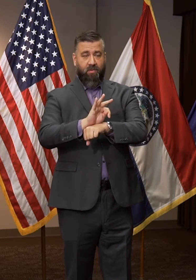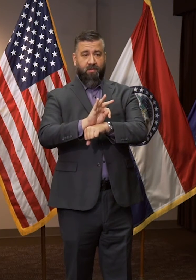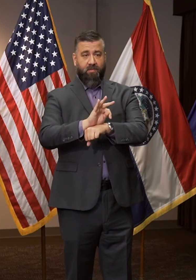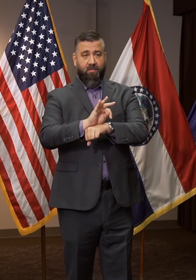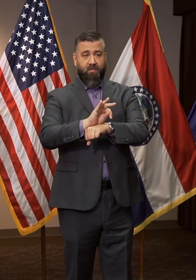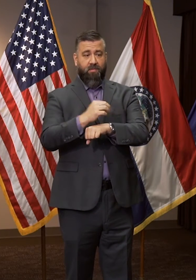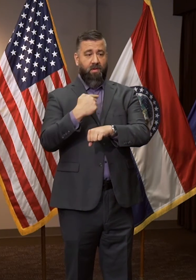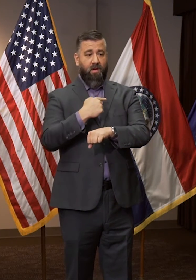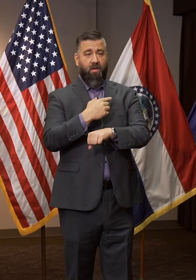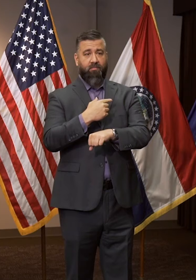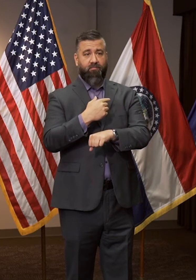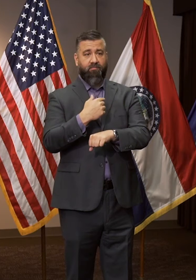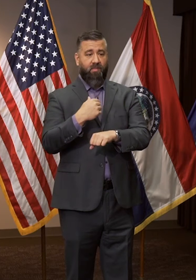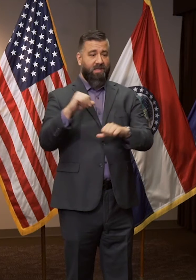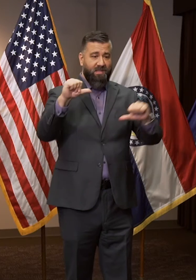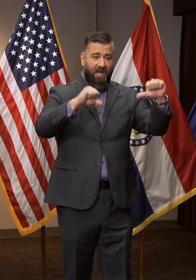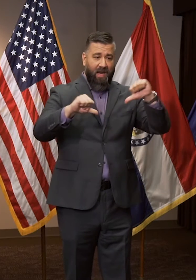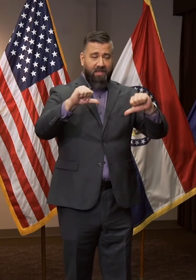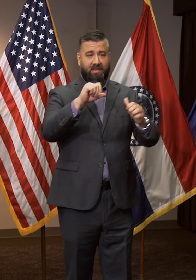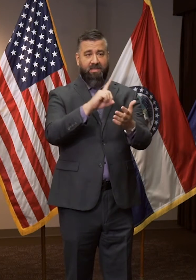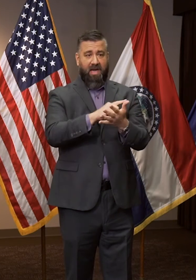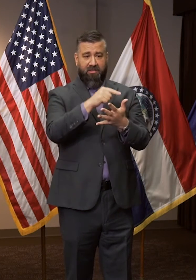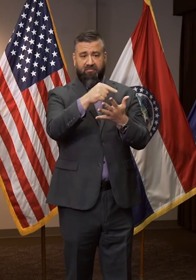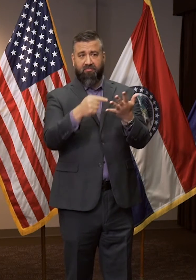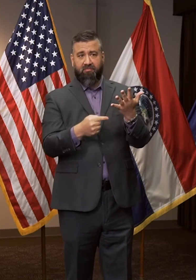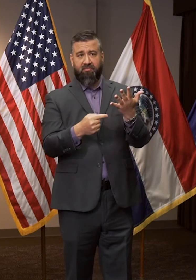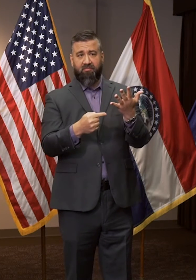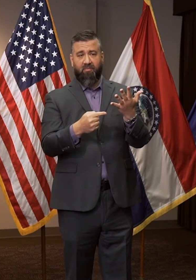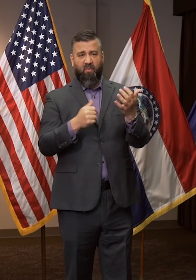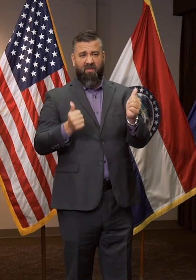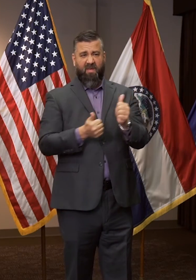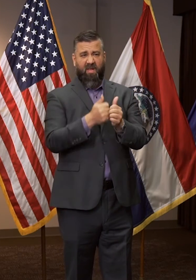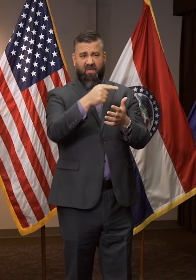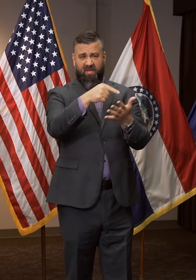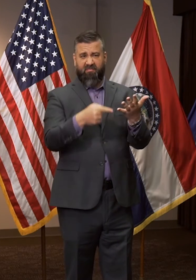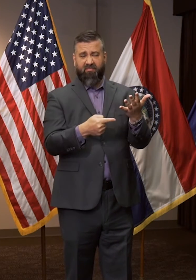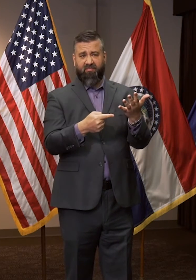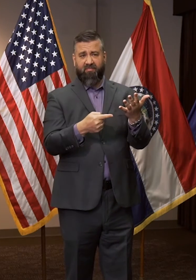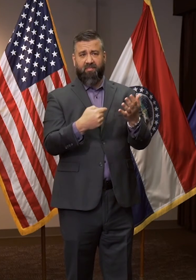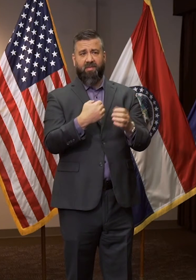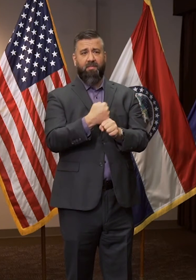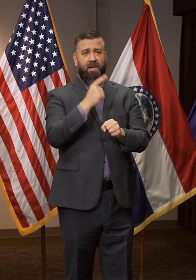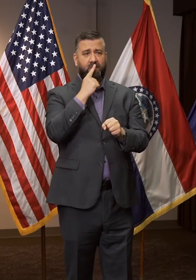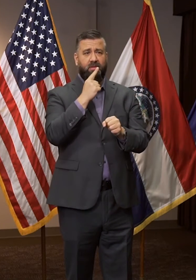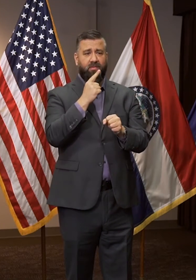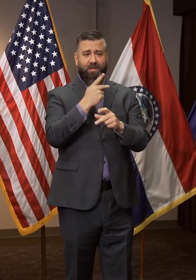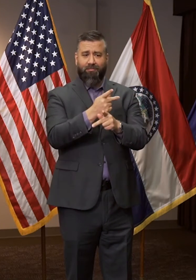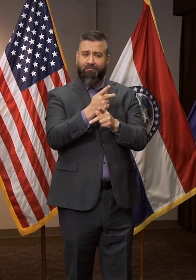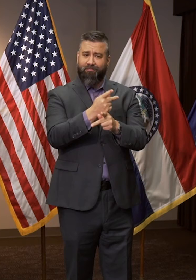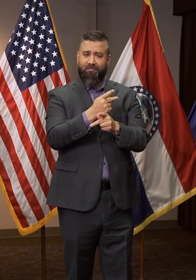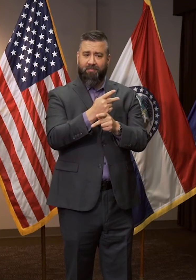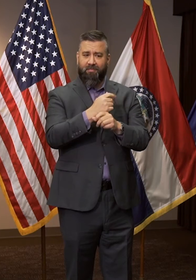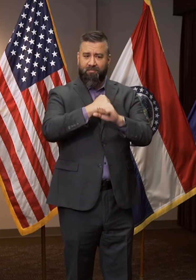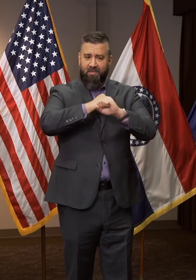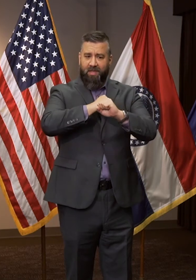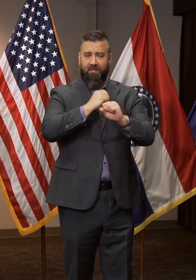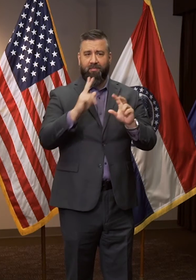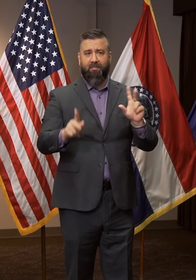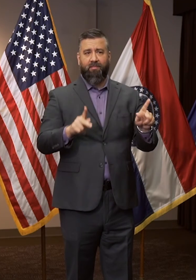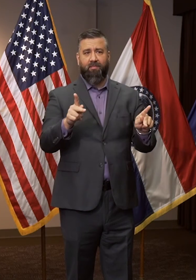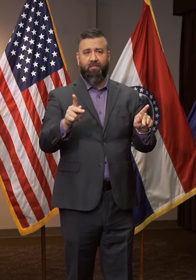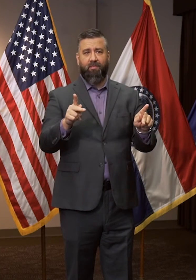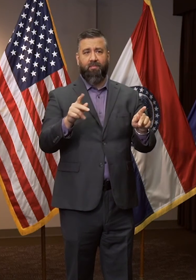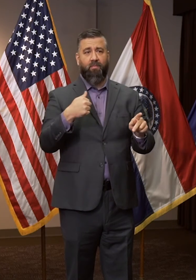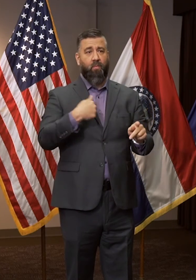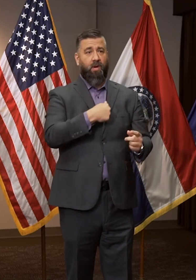public health officials and our public health experts and our scientists on the best way to keep people safe. We are especially